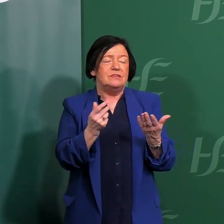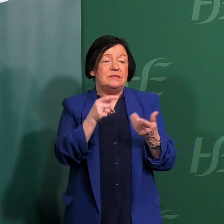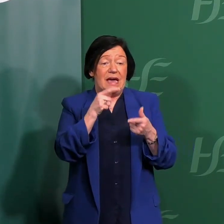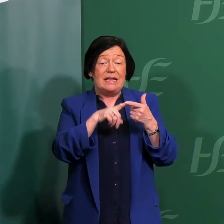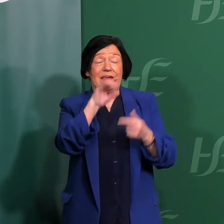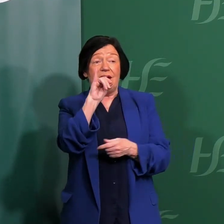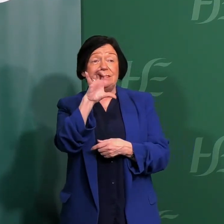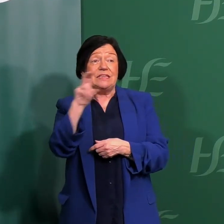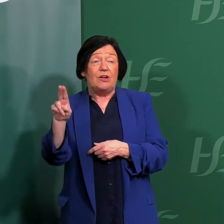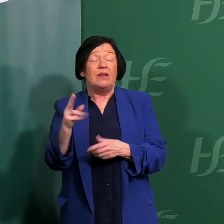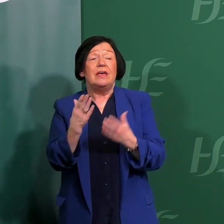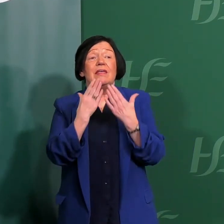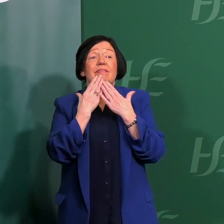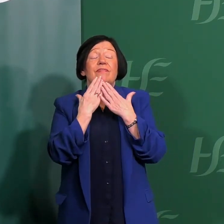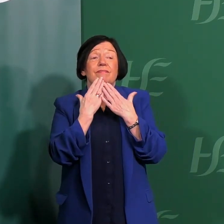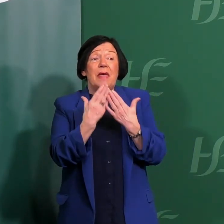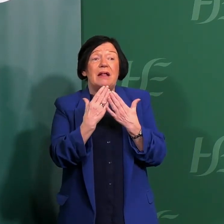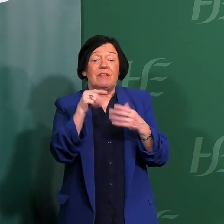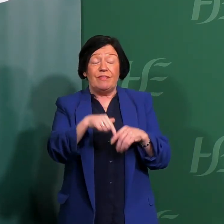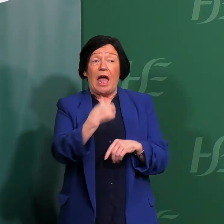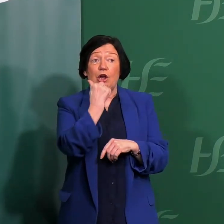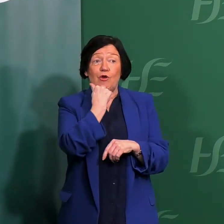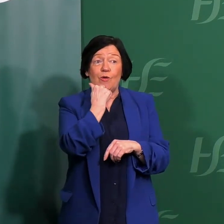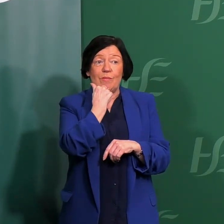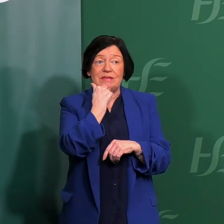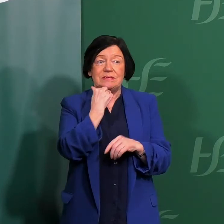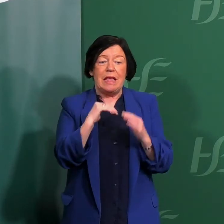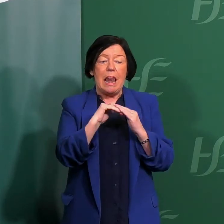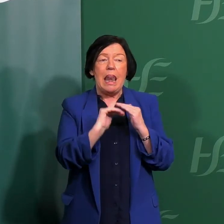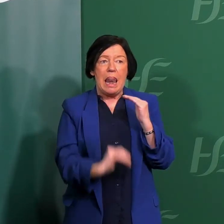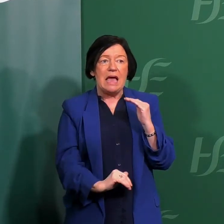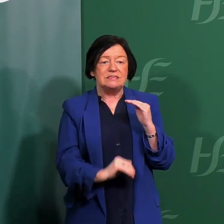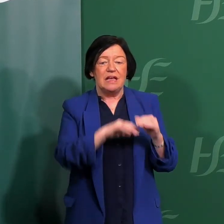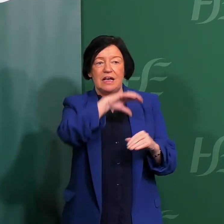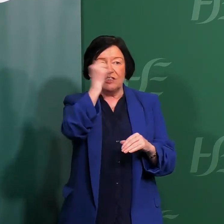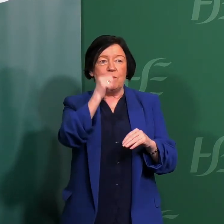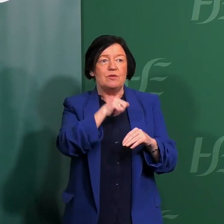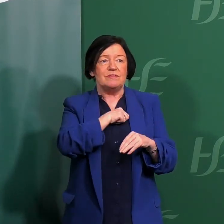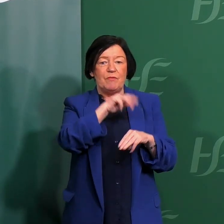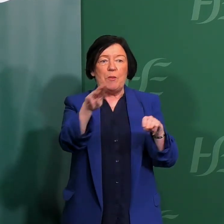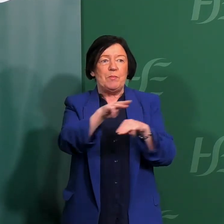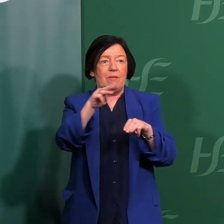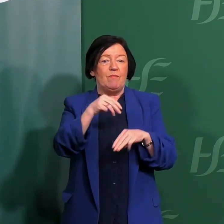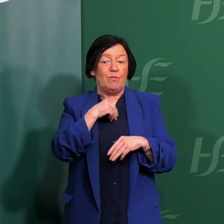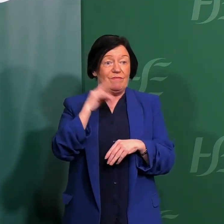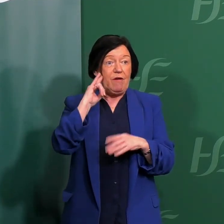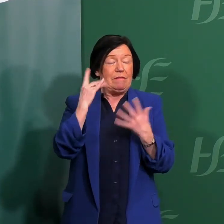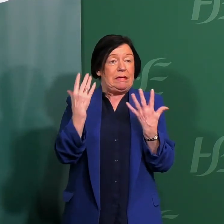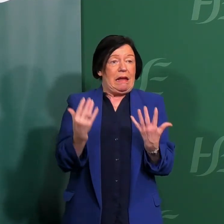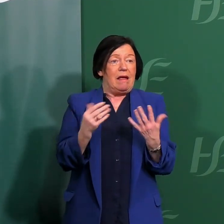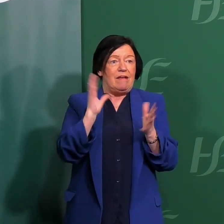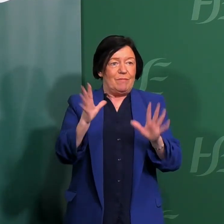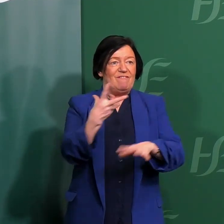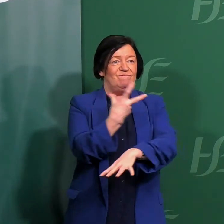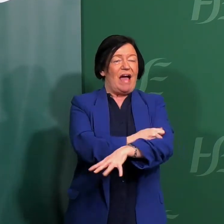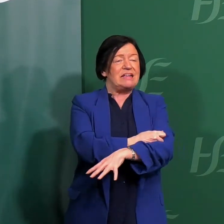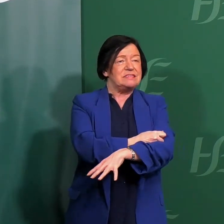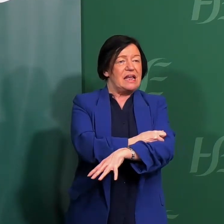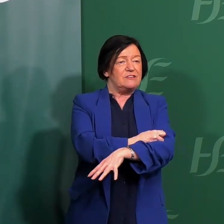ICU. Thankfully, that number is fewer, as most of our population, as we've heard about, has been